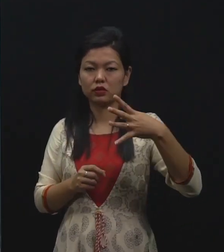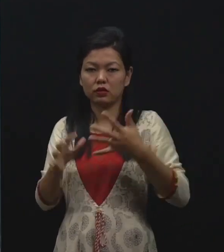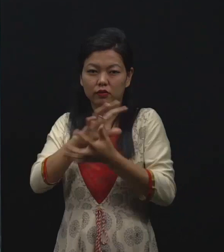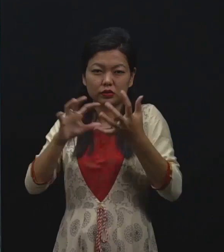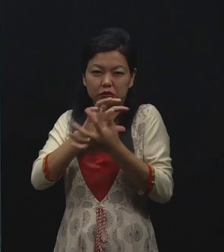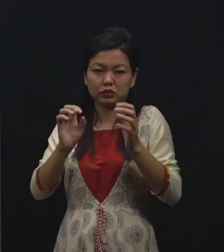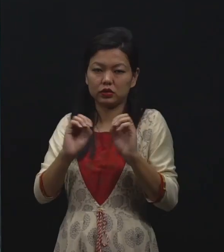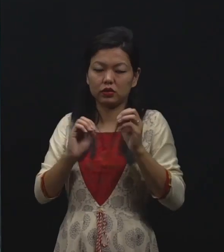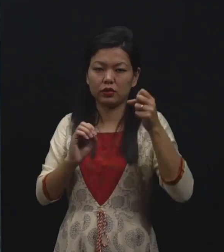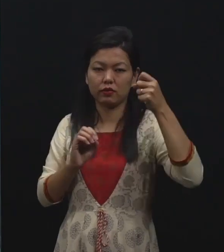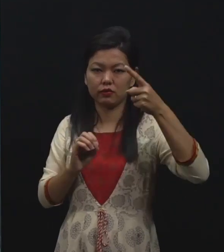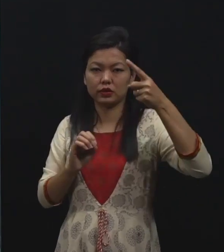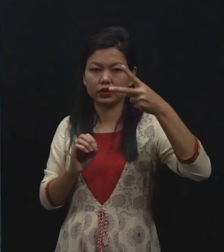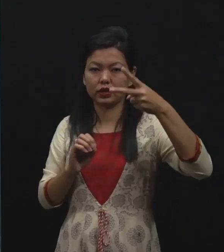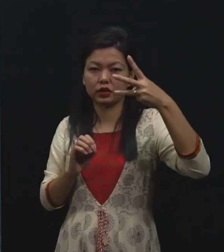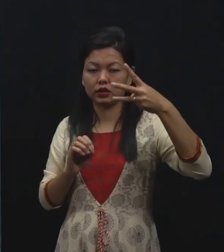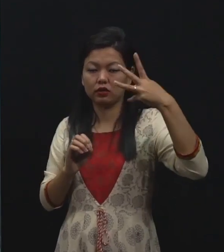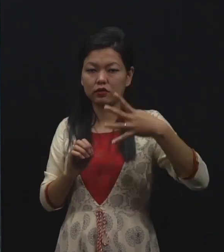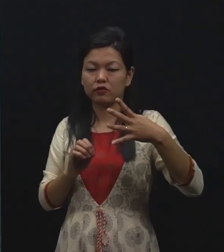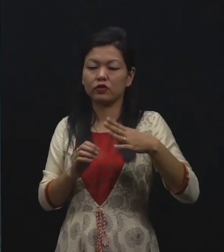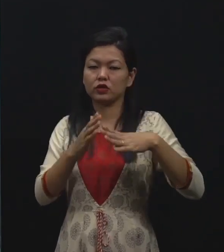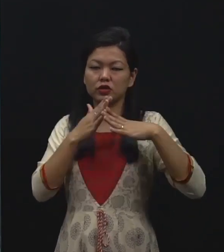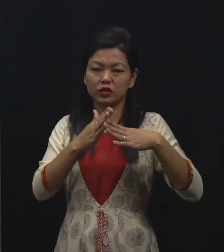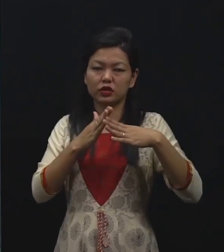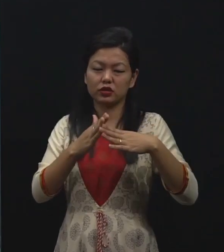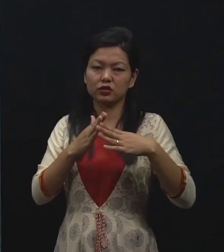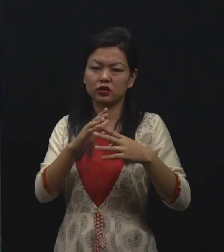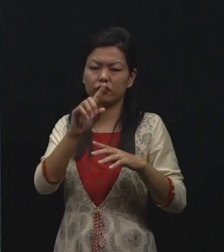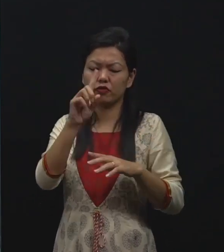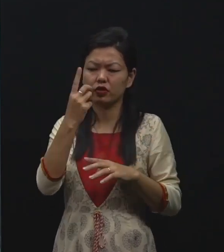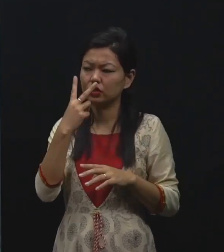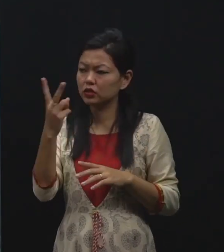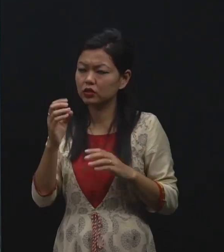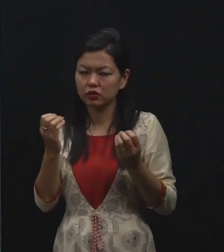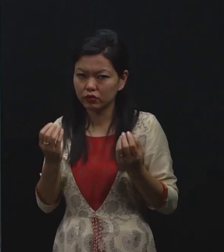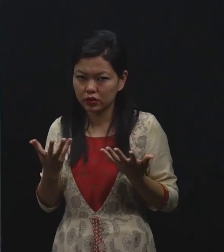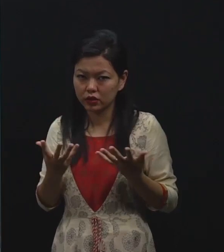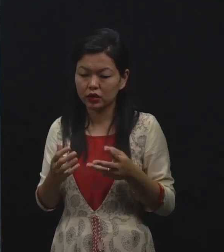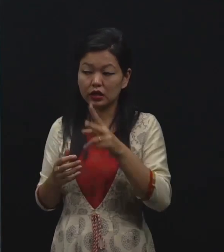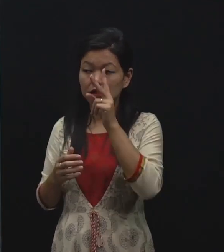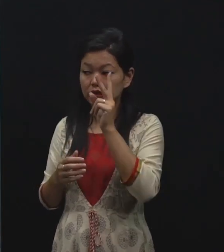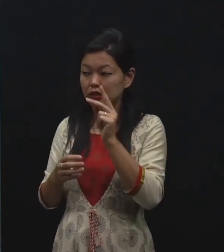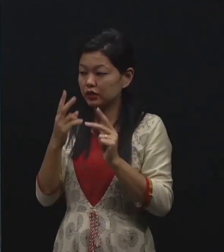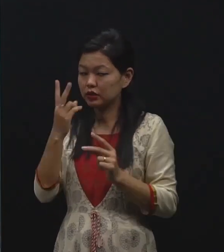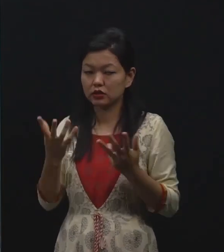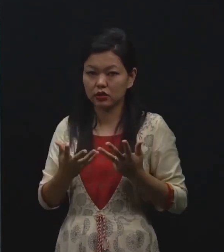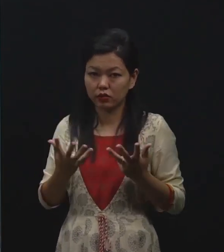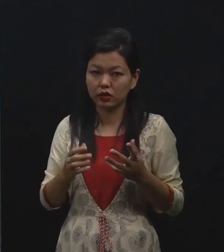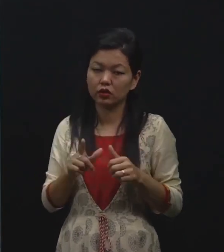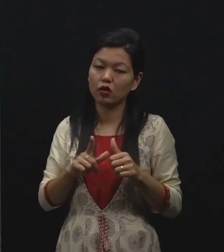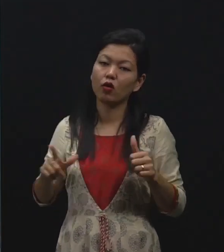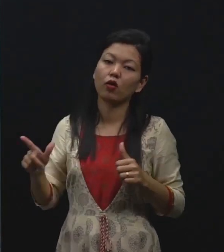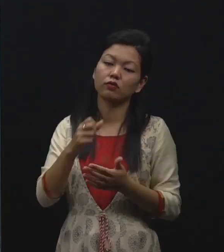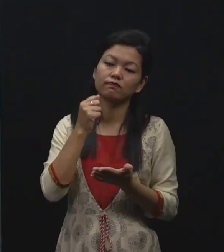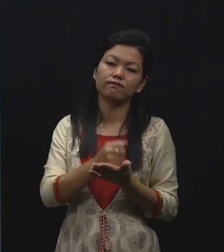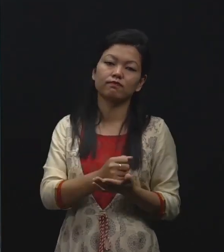officer in charge will be noting down all the important points, okay, whatever he is explaining to him. Okay, so he will note down